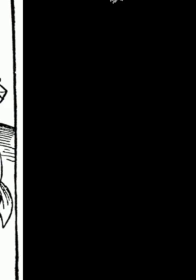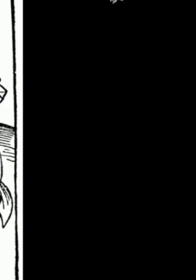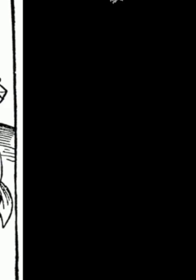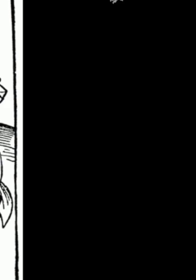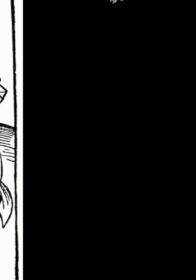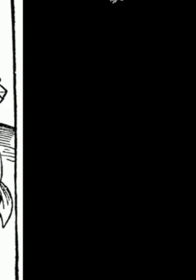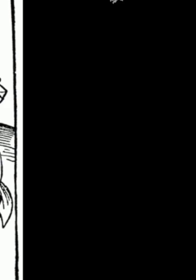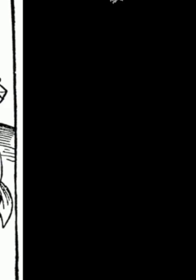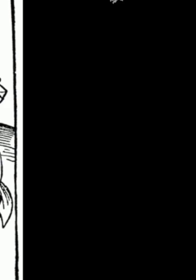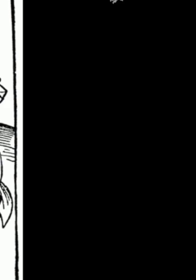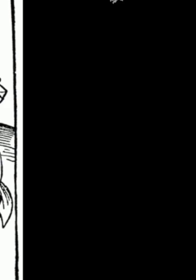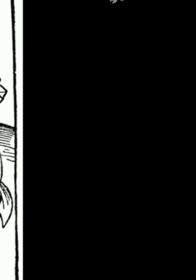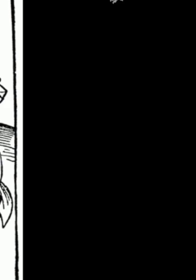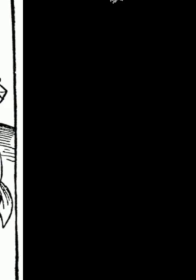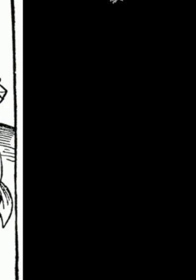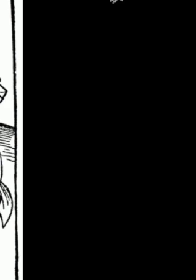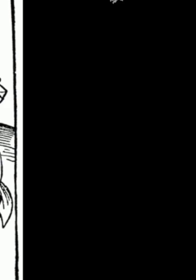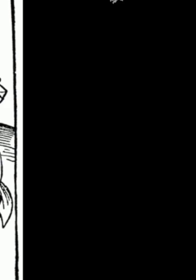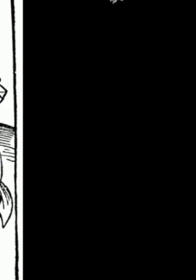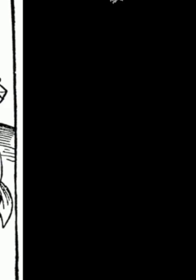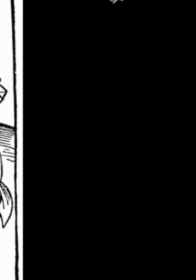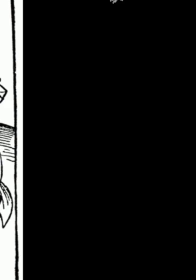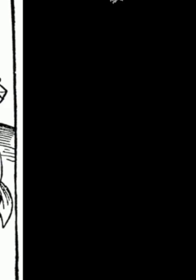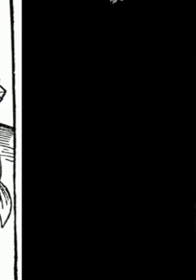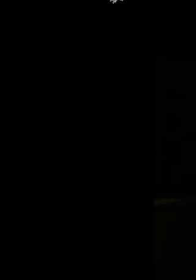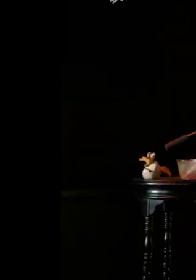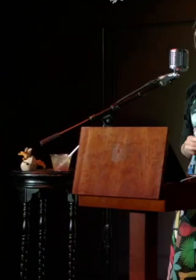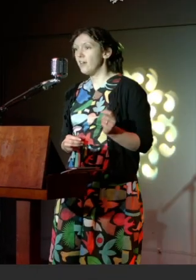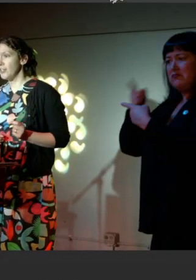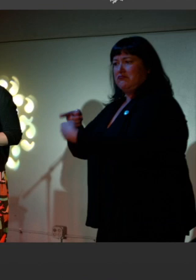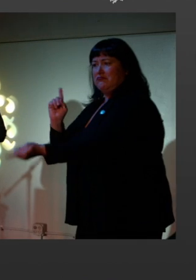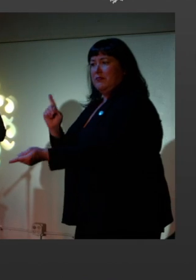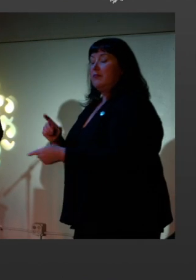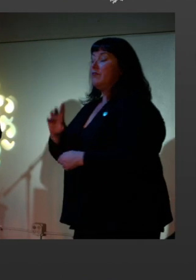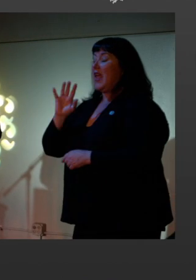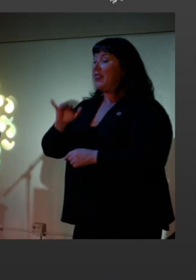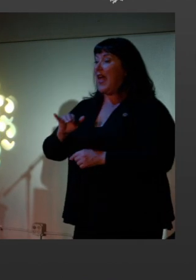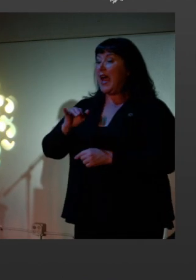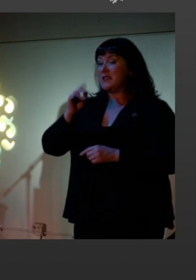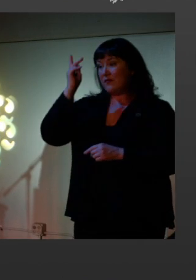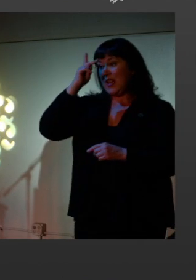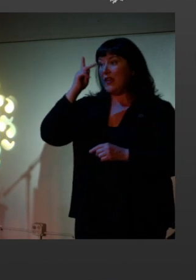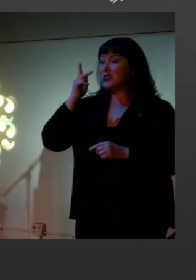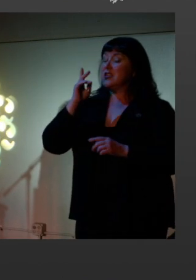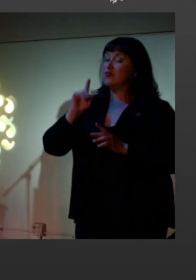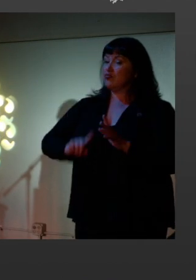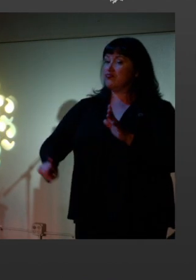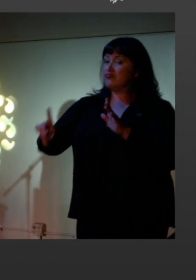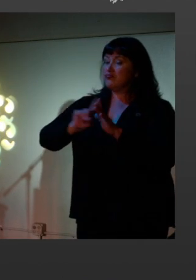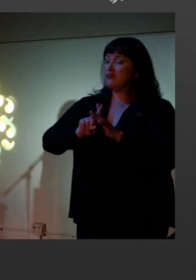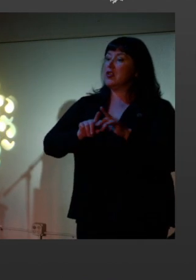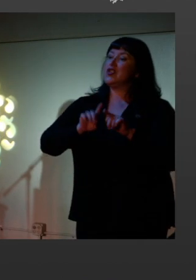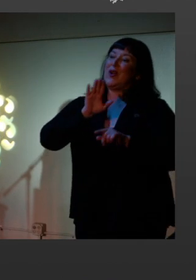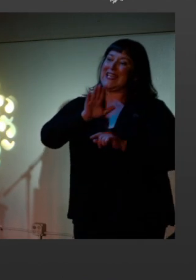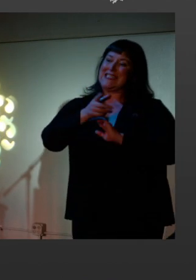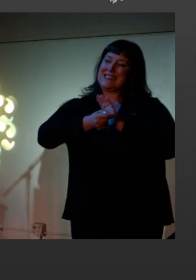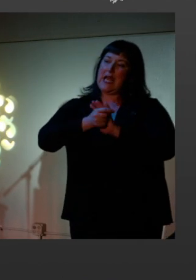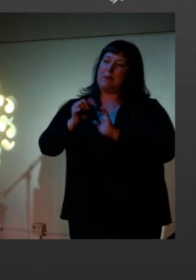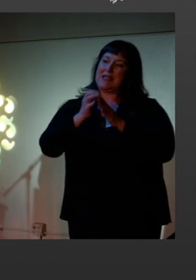believe that people should be persecuted for their differences. This ideology would come into play during his leadership later in